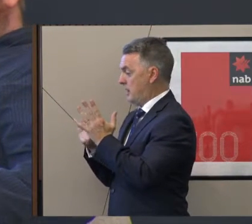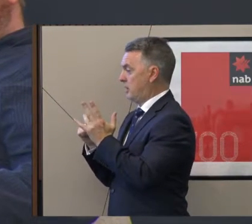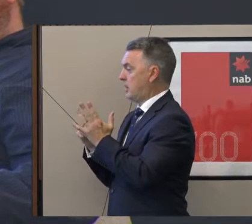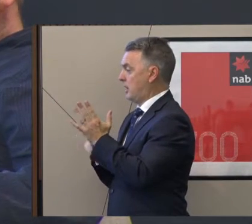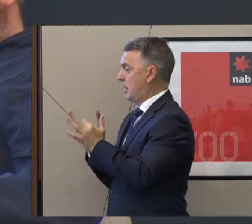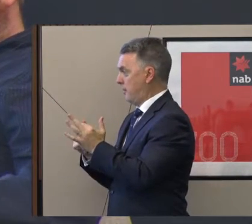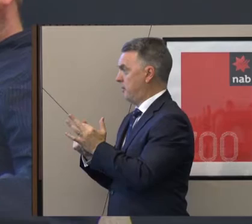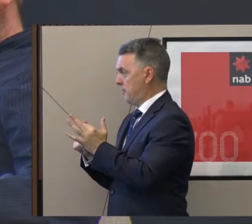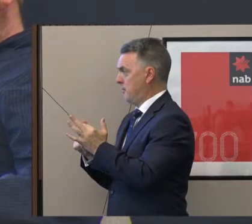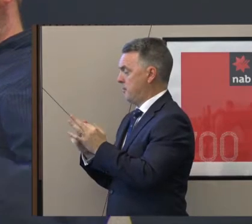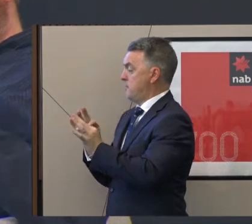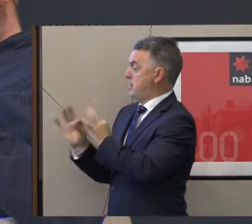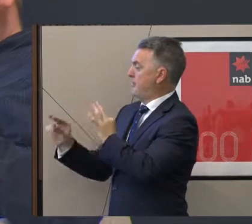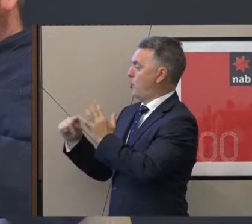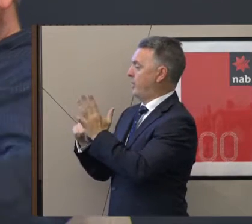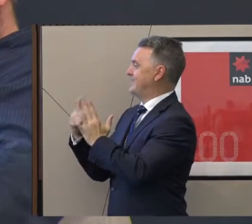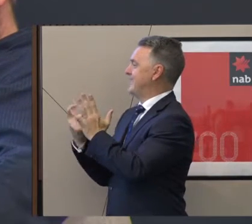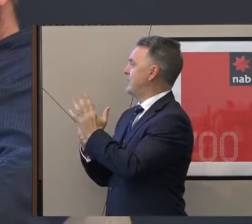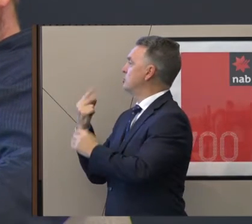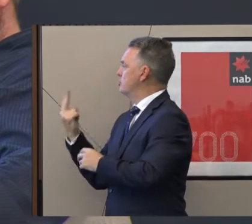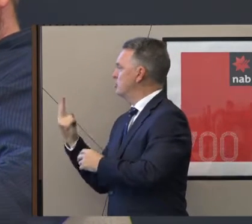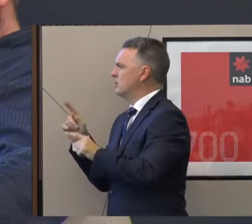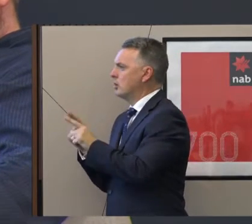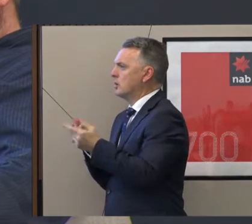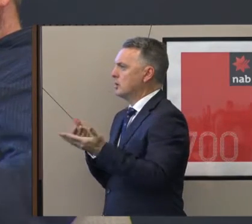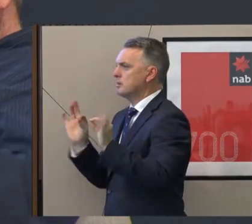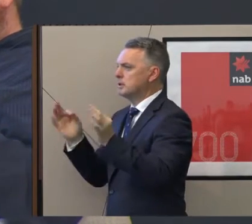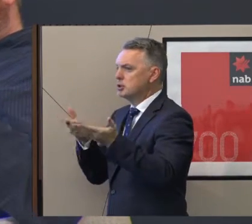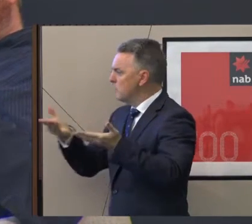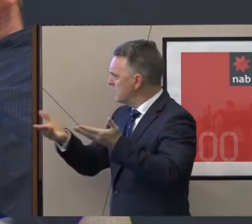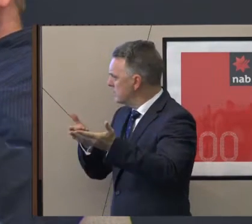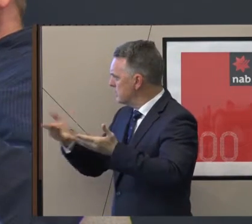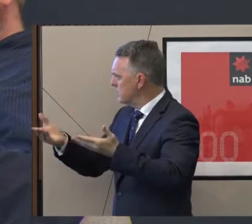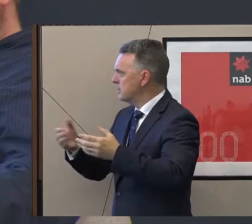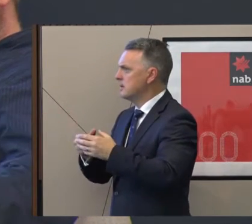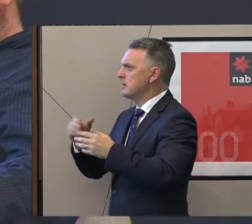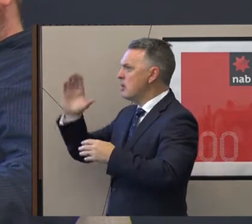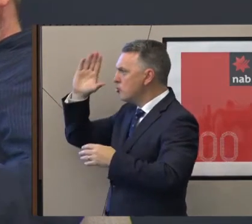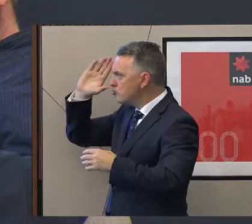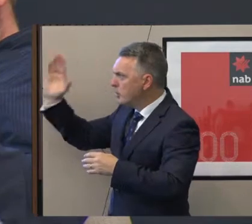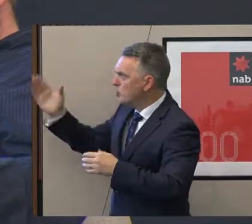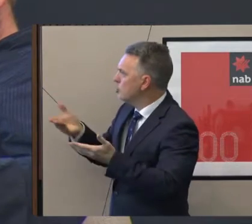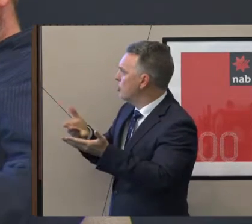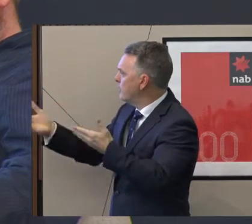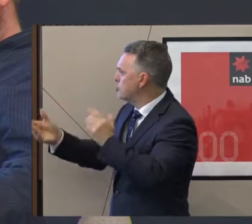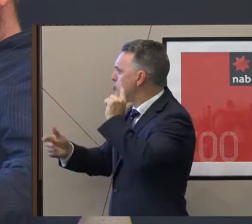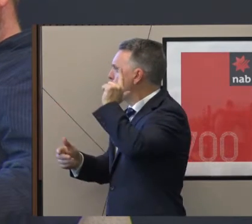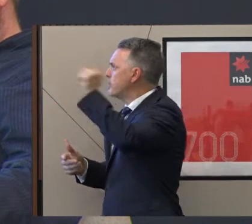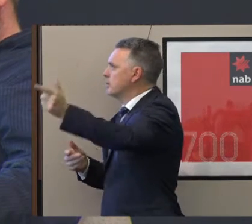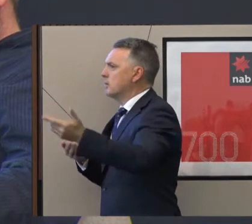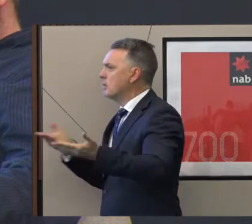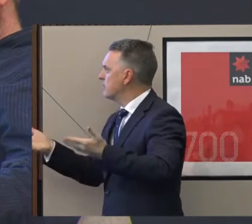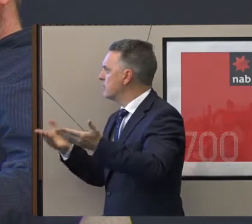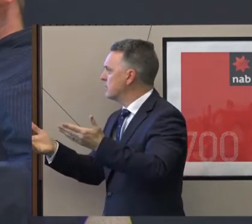for the tier two supports, the specialist services, the regional services, the remote